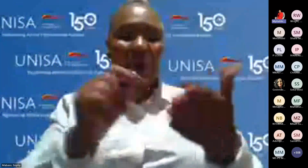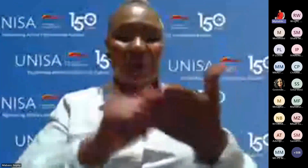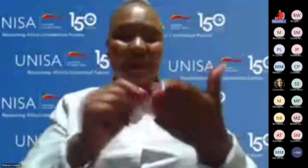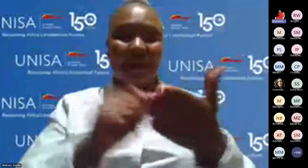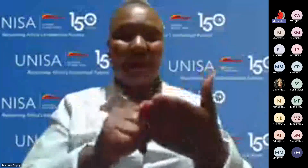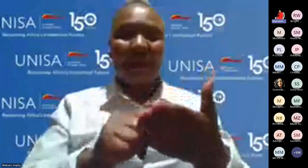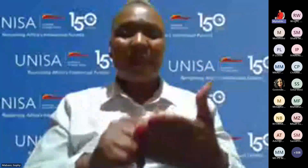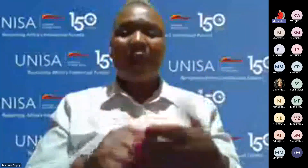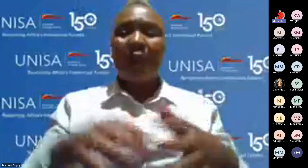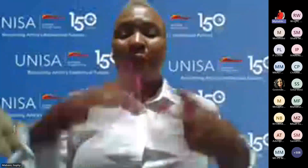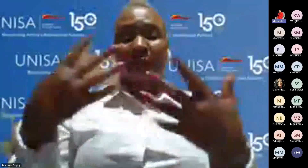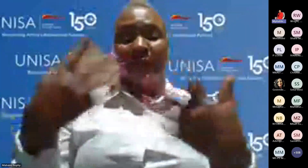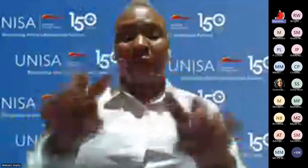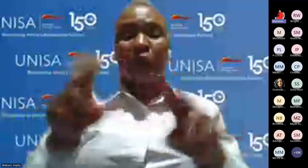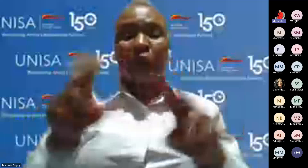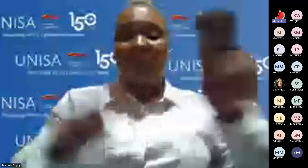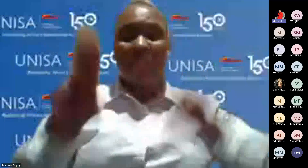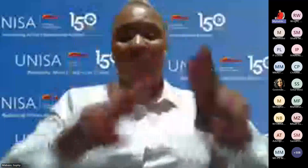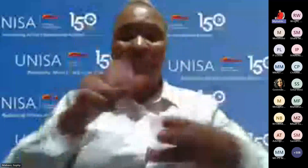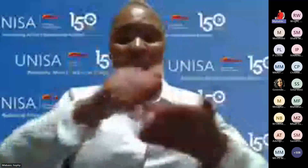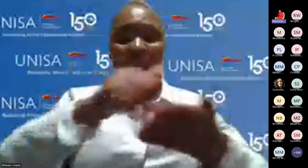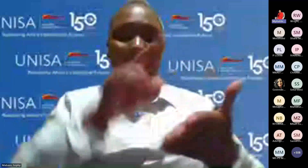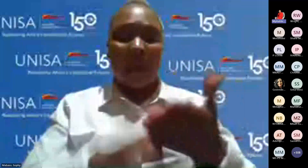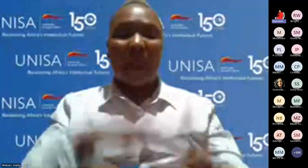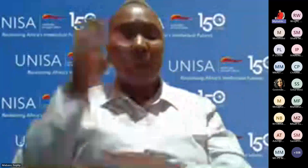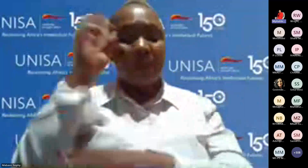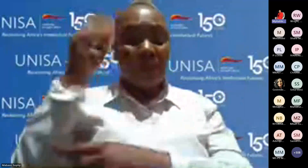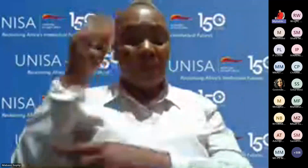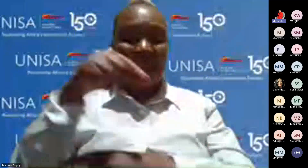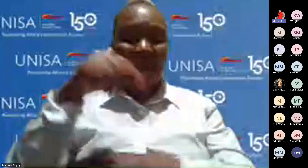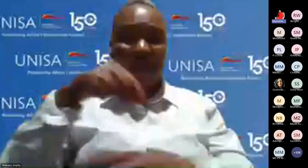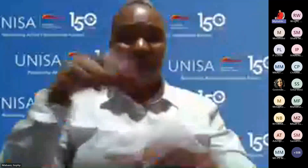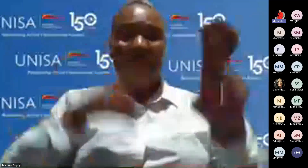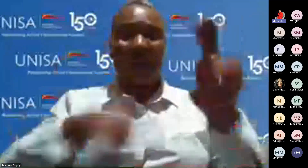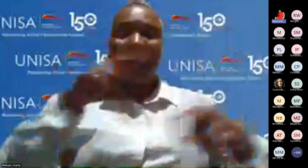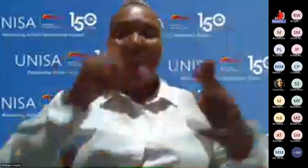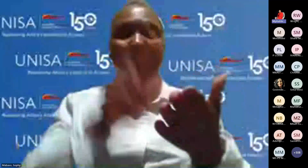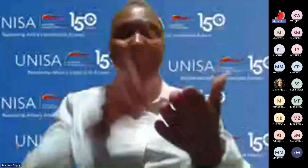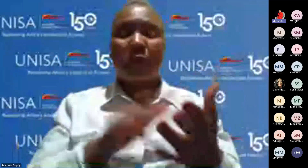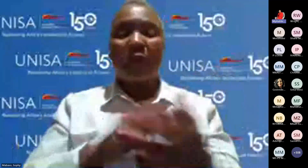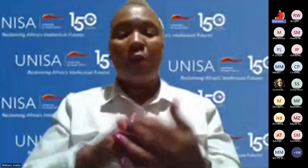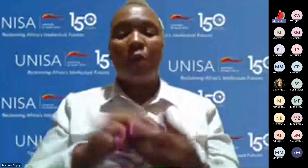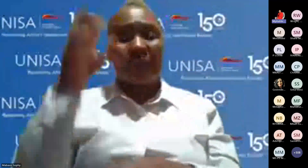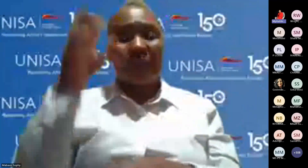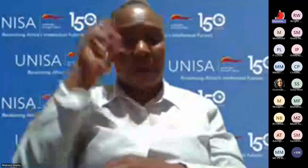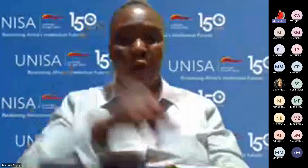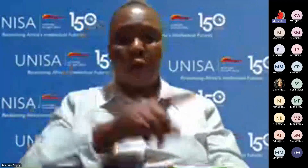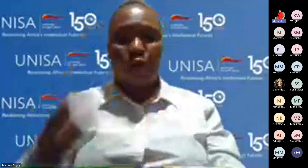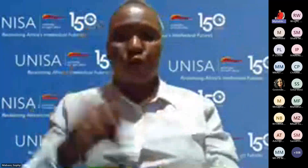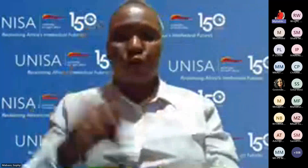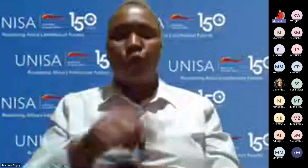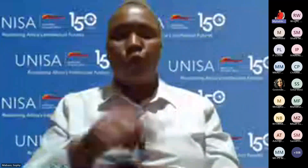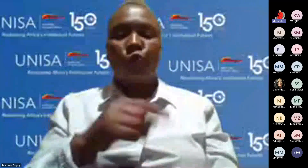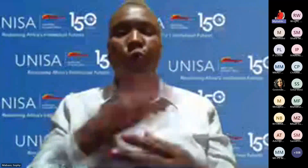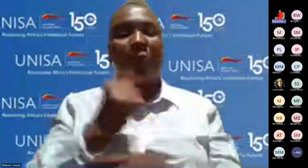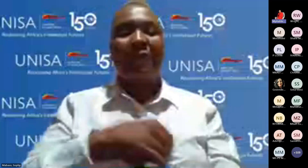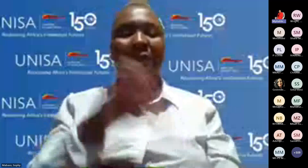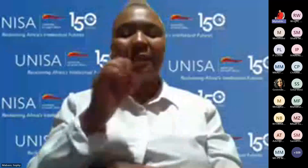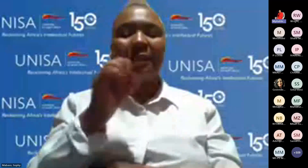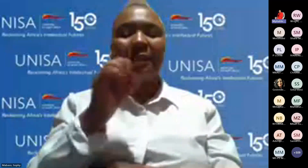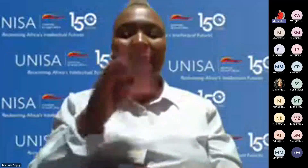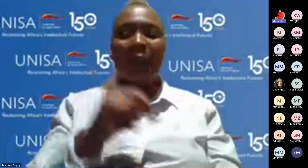scan them on the Invigilator app. Remember, the Invigilator app was prompting you, for example, to scan your ID or